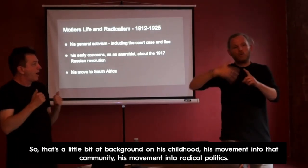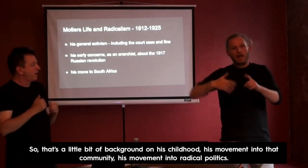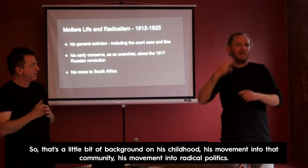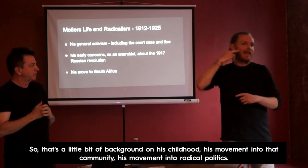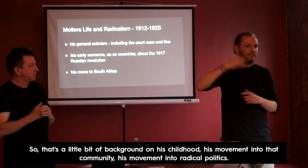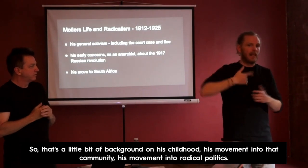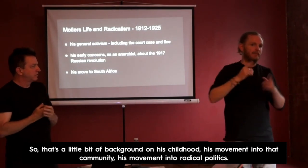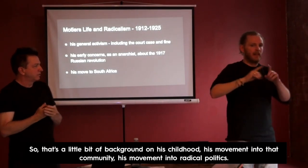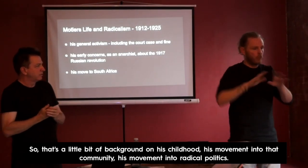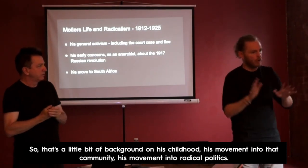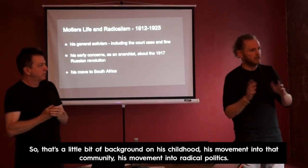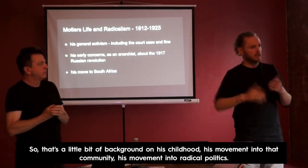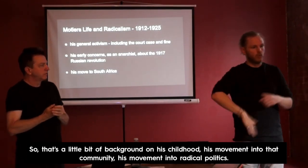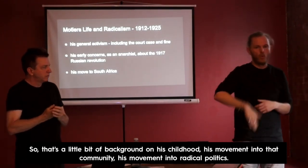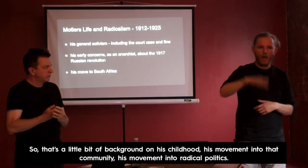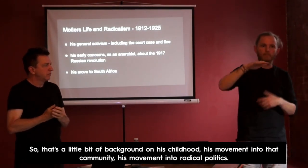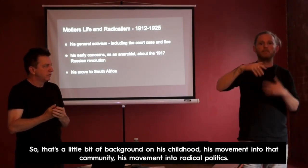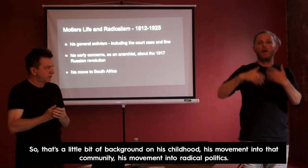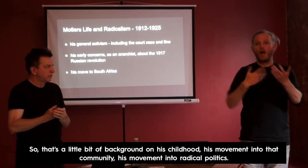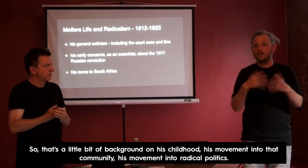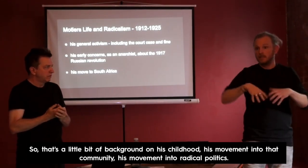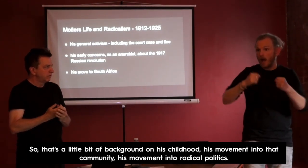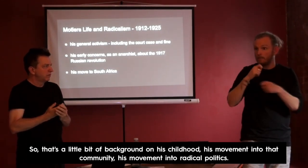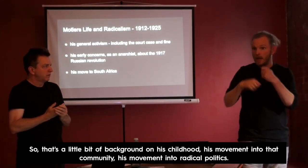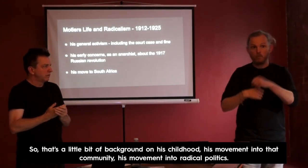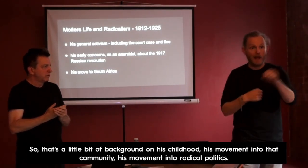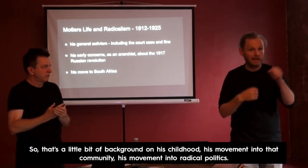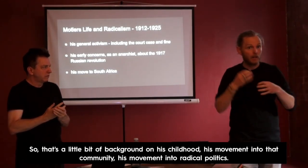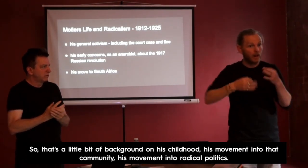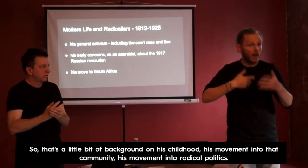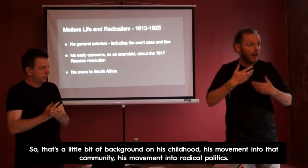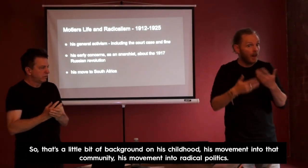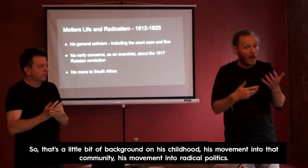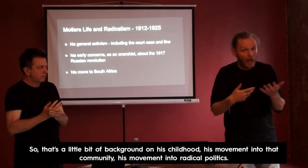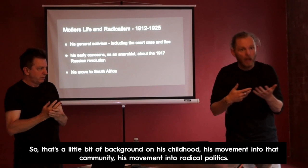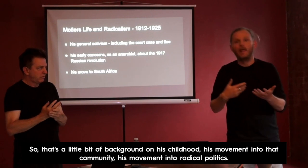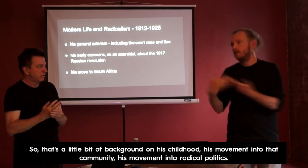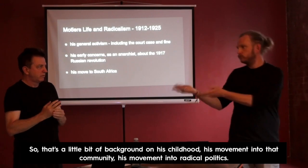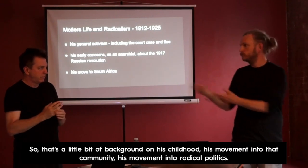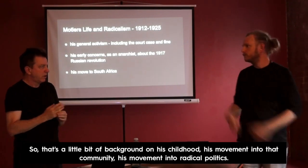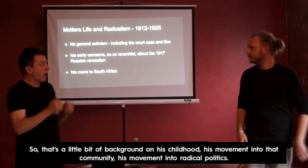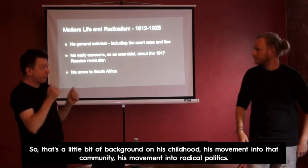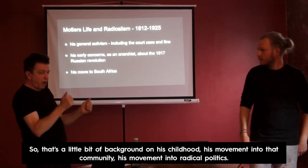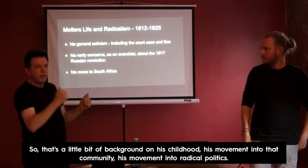Oh, sorry, so that's a little bit of background, kind of his childhood, his movement into that community, his movement into radical politics.